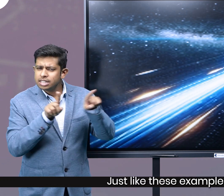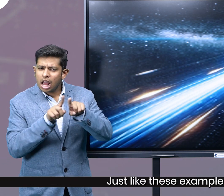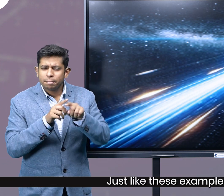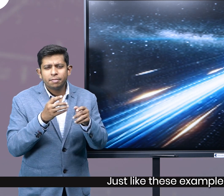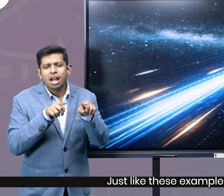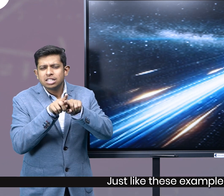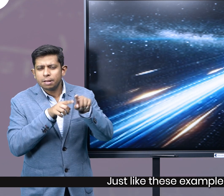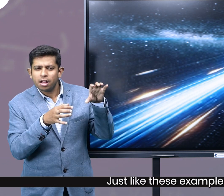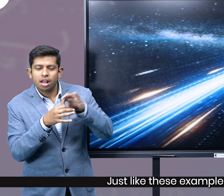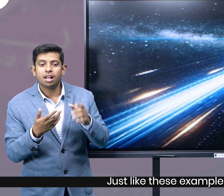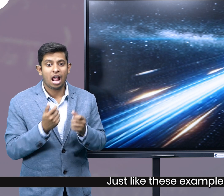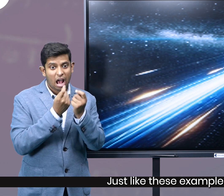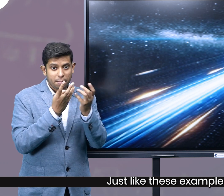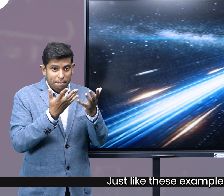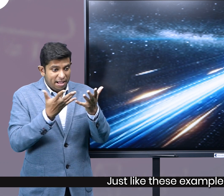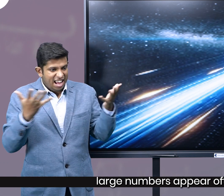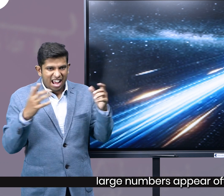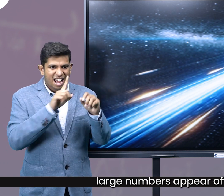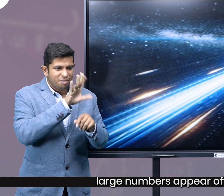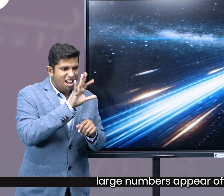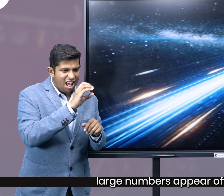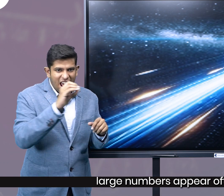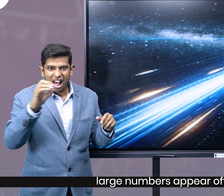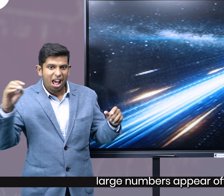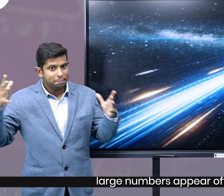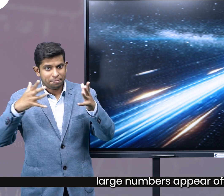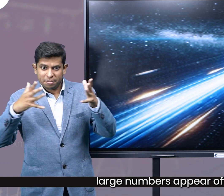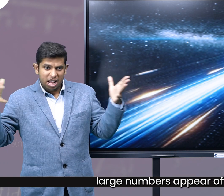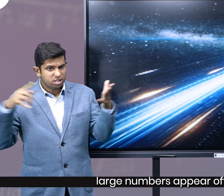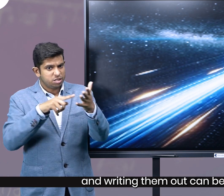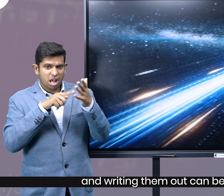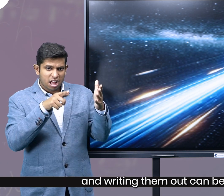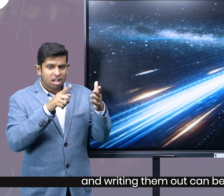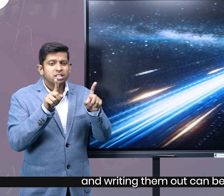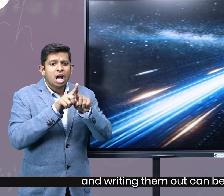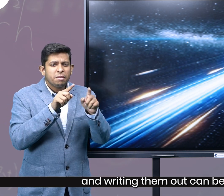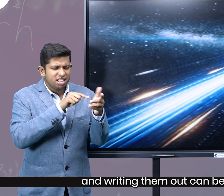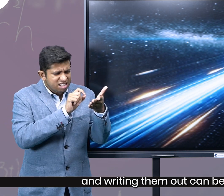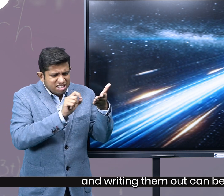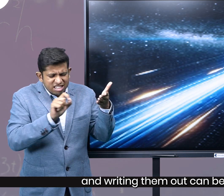Just like these examples, large numbers appear often and writing them out can be